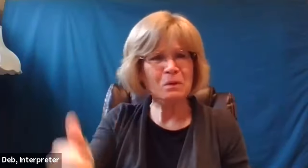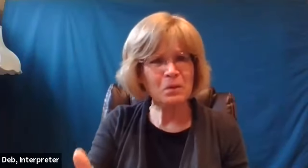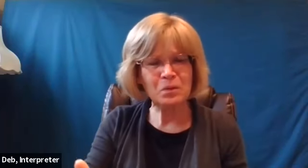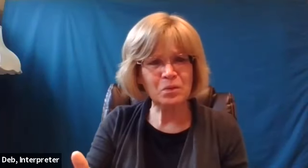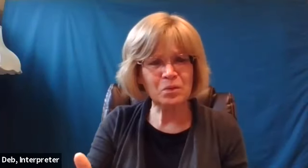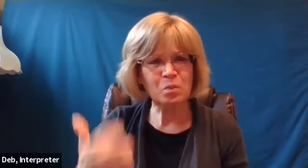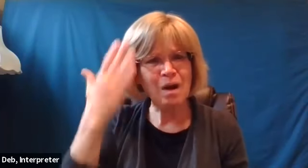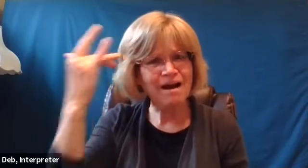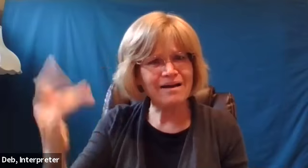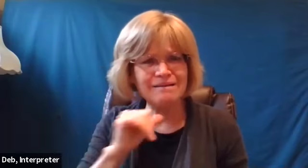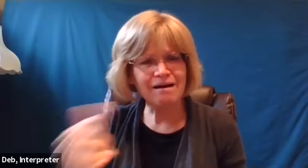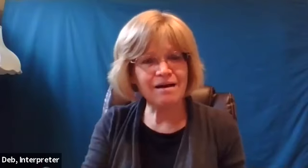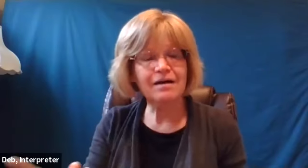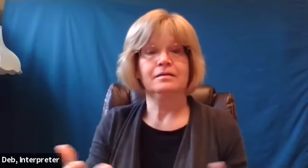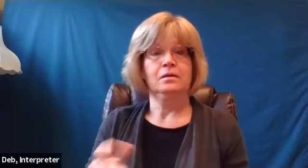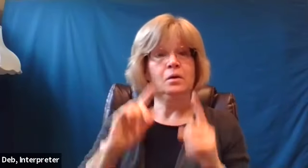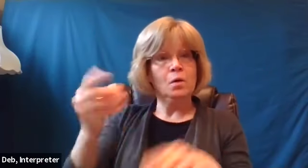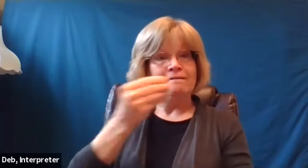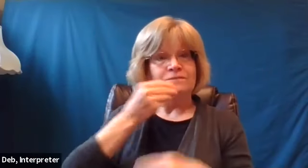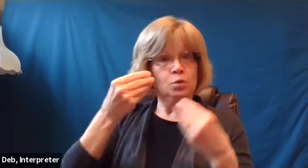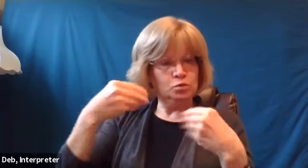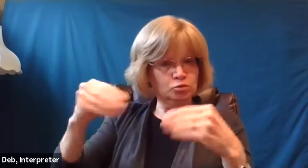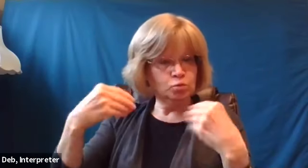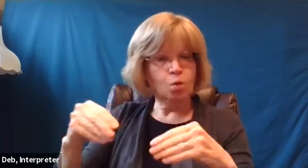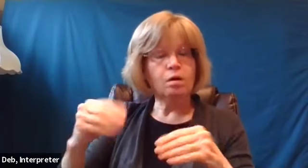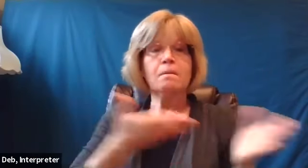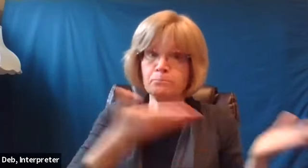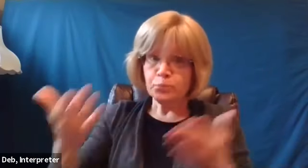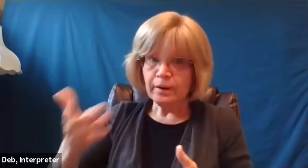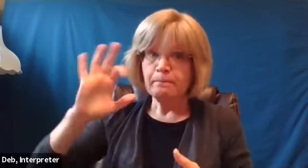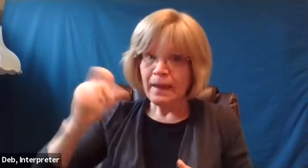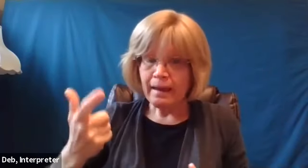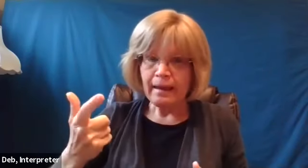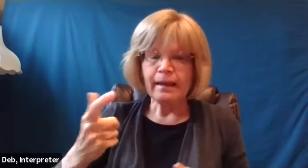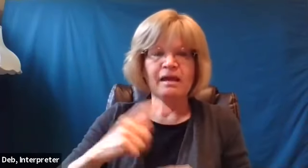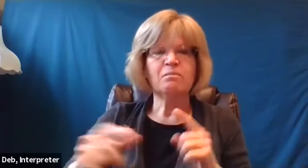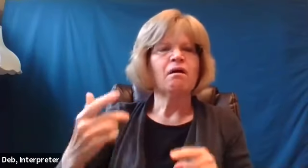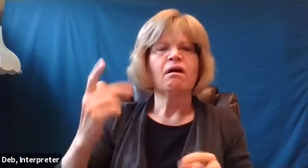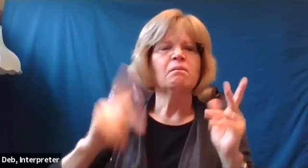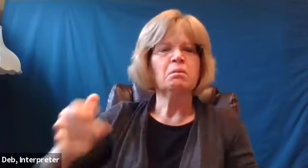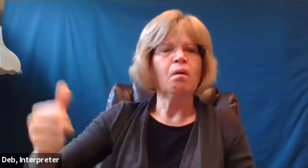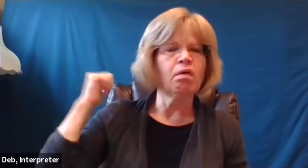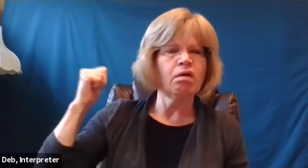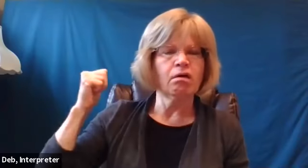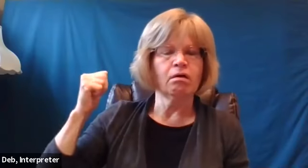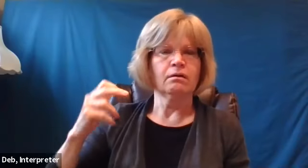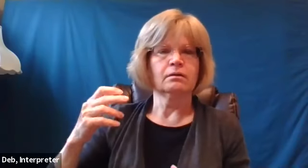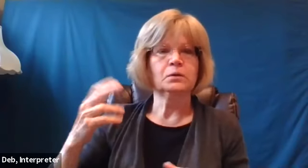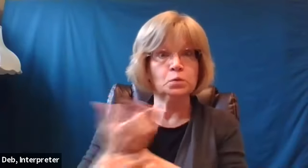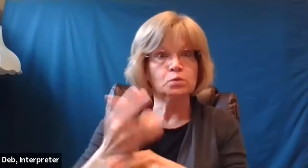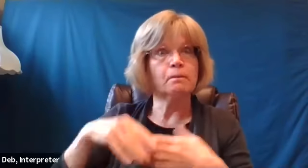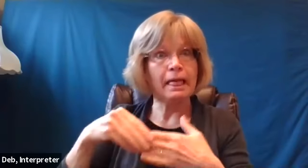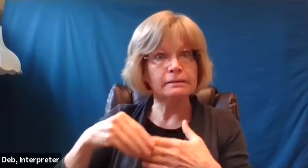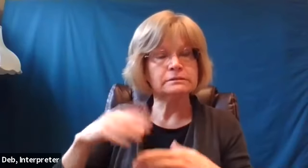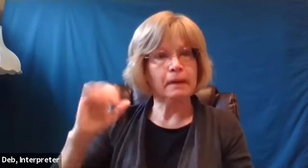consume more and more plastic, polluting our environment and failing to care for God's creation. When we return back to in-person worship,